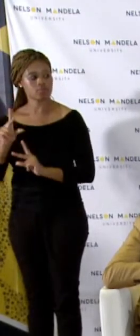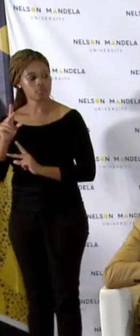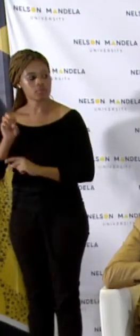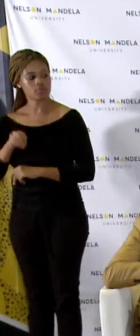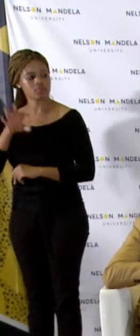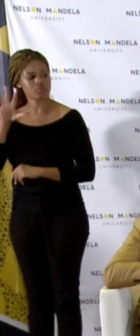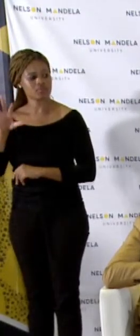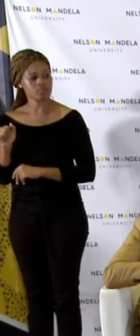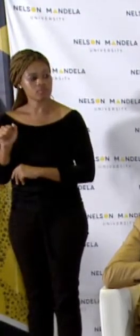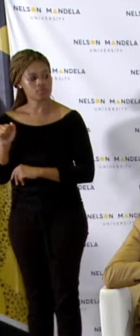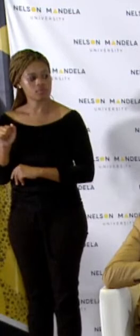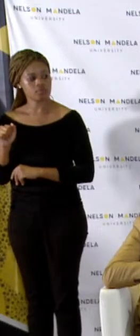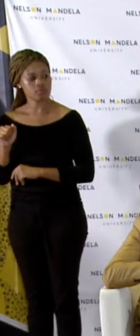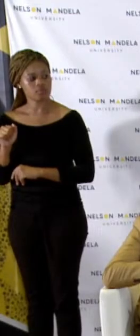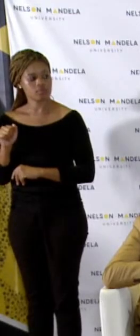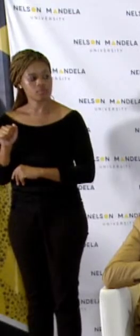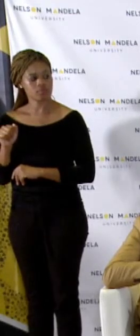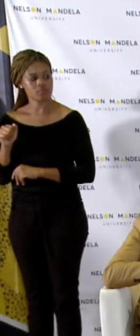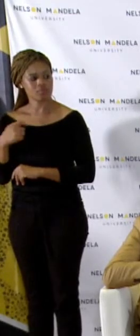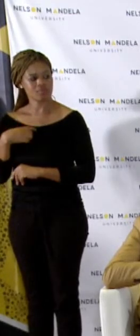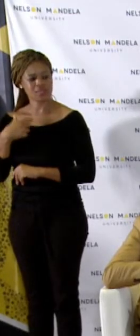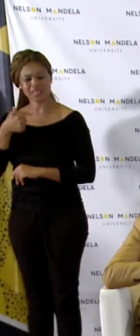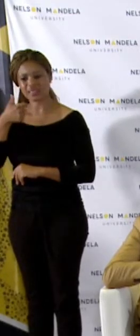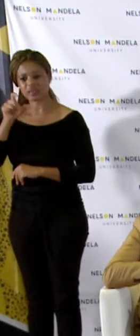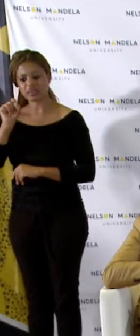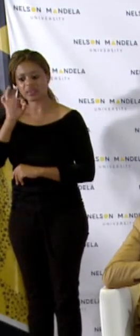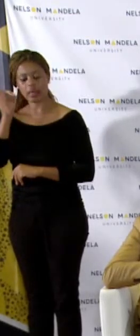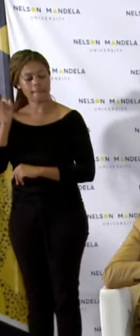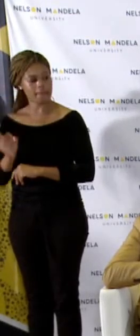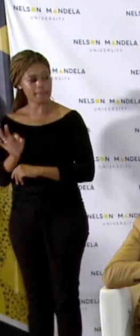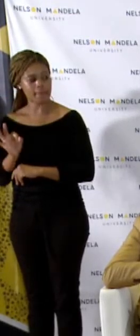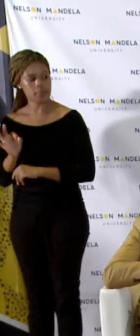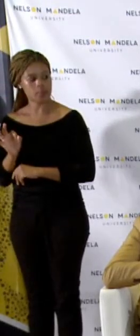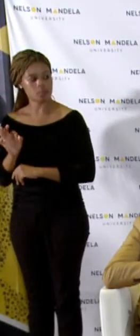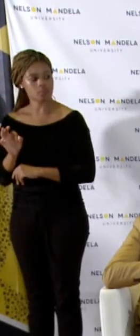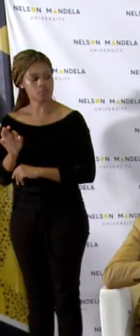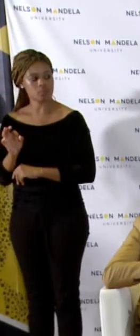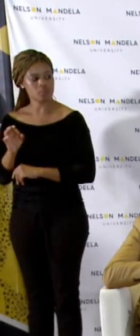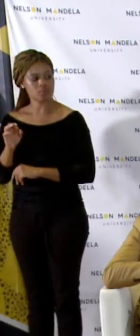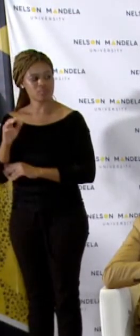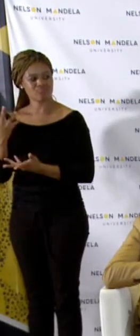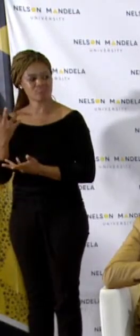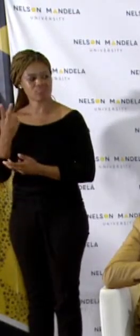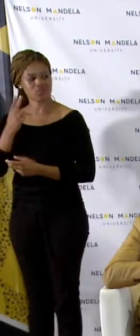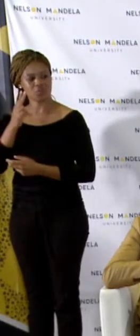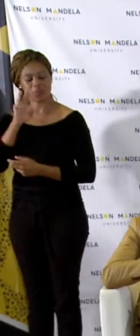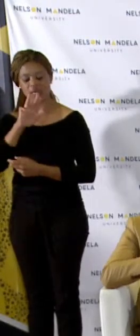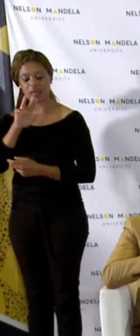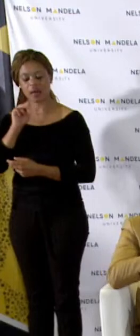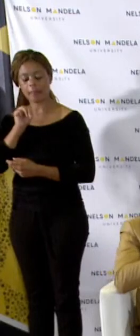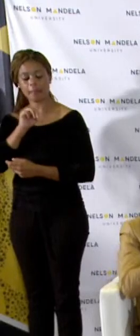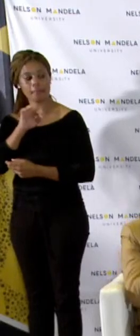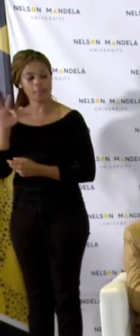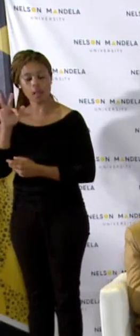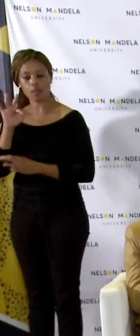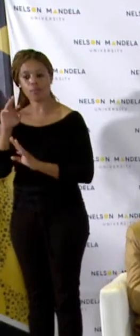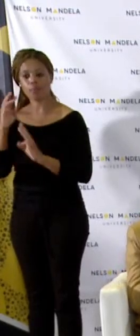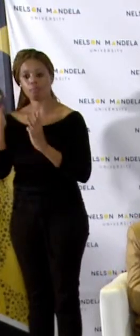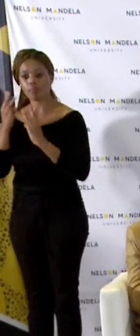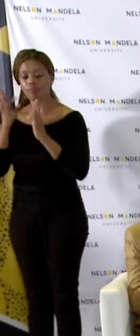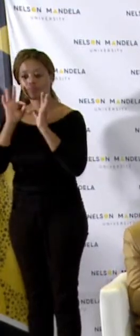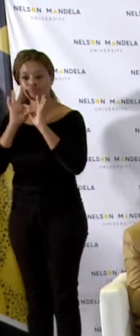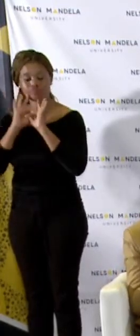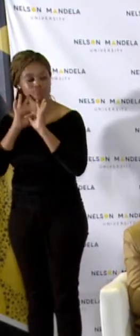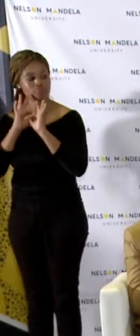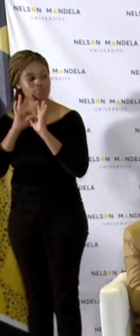South Africa? What's the latest figure? 60%? I know we got about 29 million people on Facebook. 48